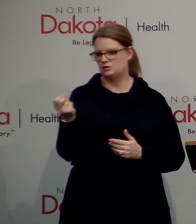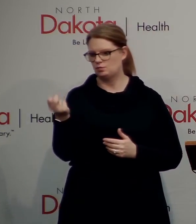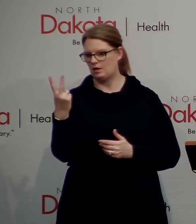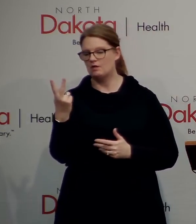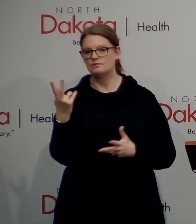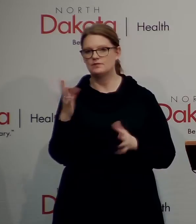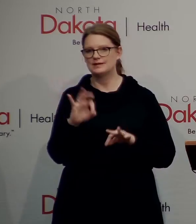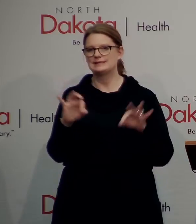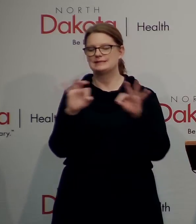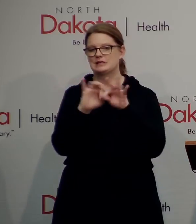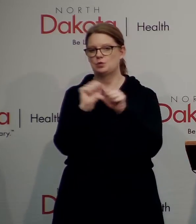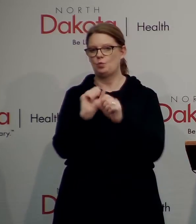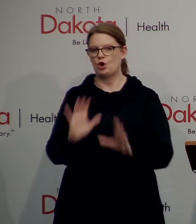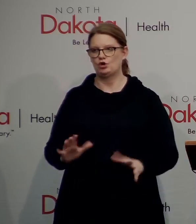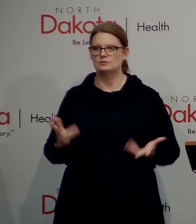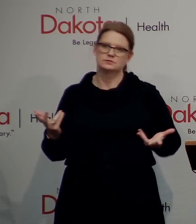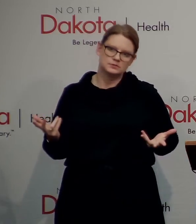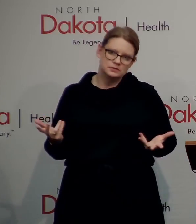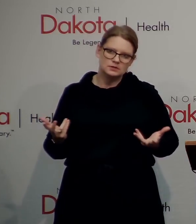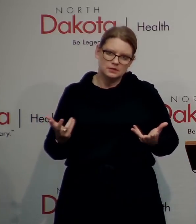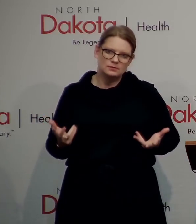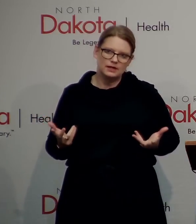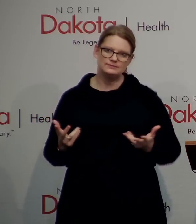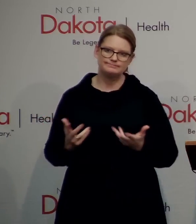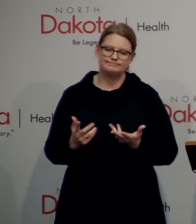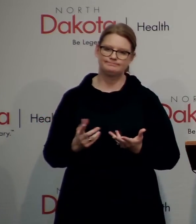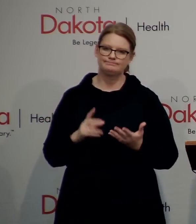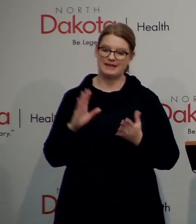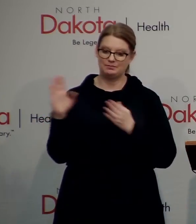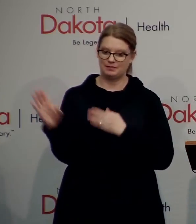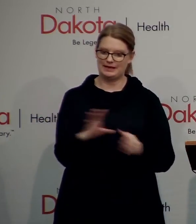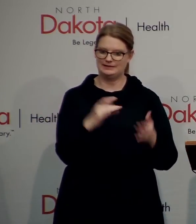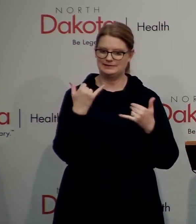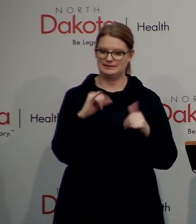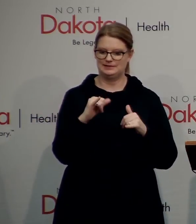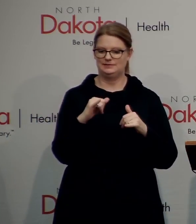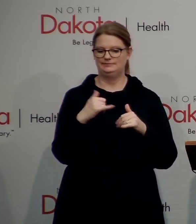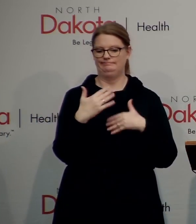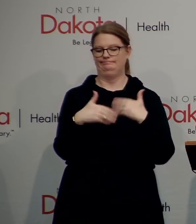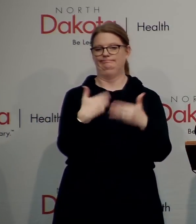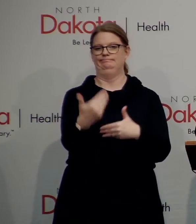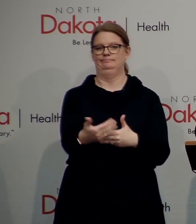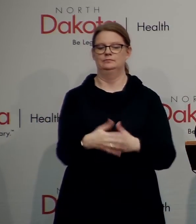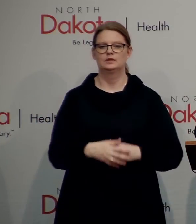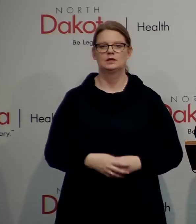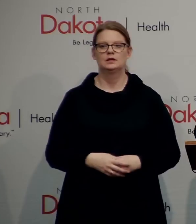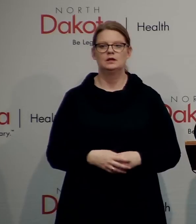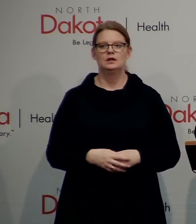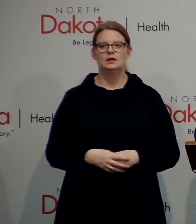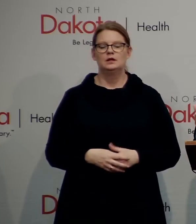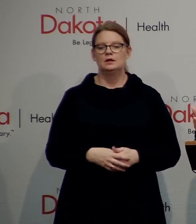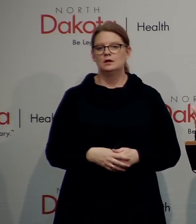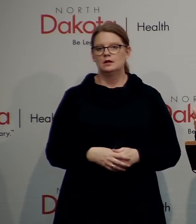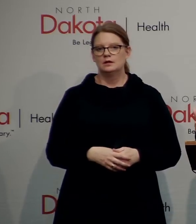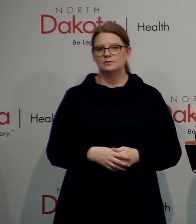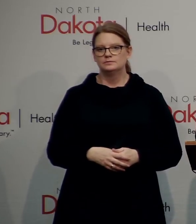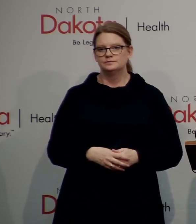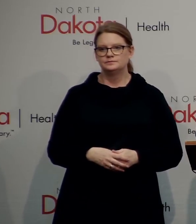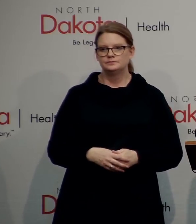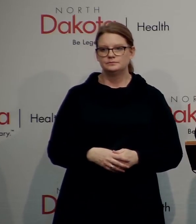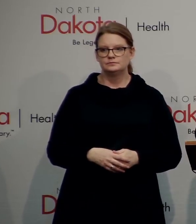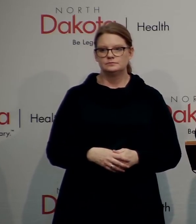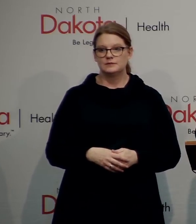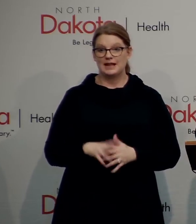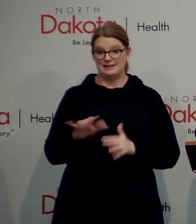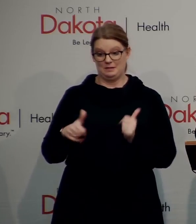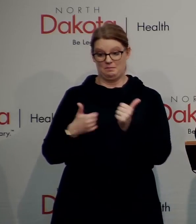for essential workers. But that planning is still underway. But I just want to say to, and again, the other backup for a